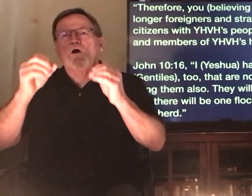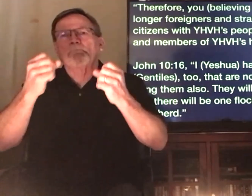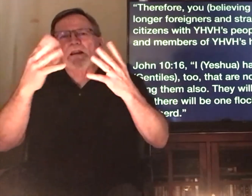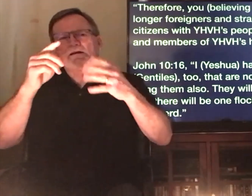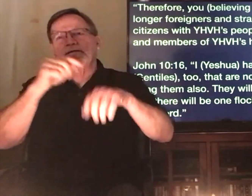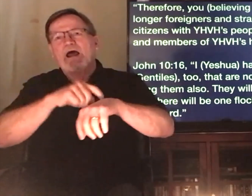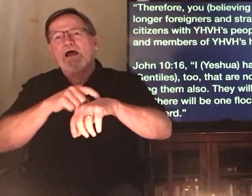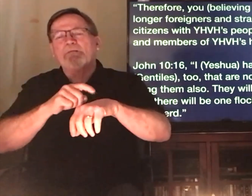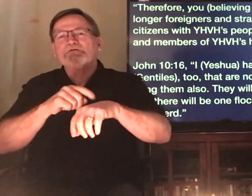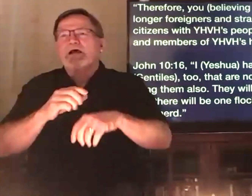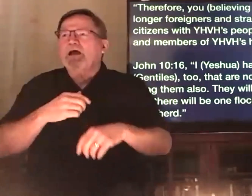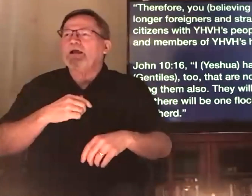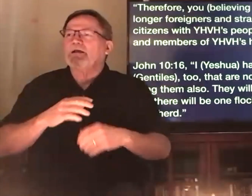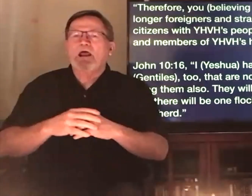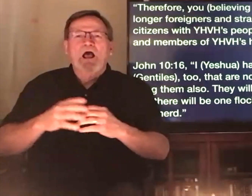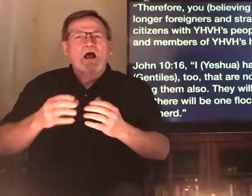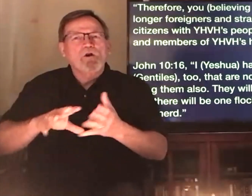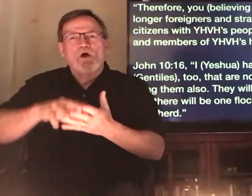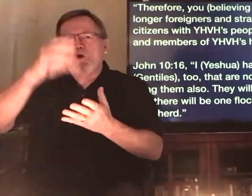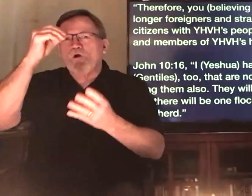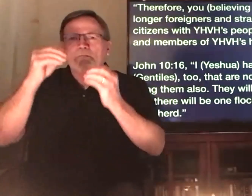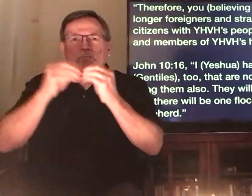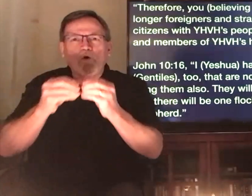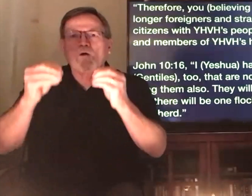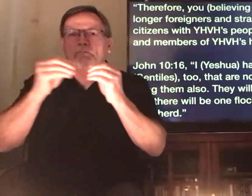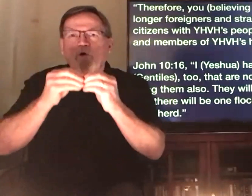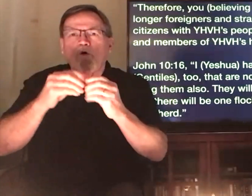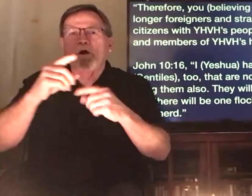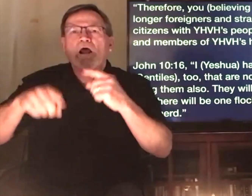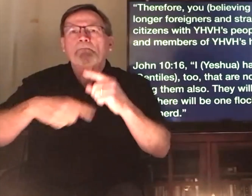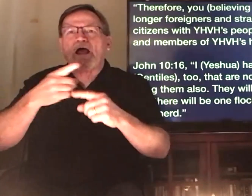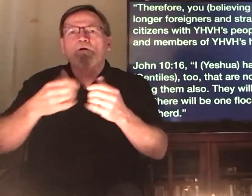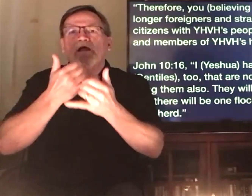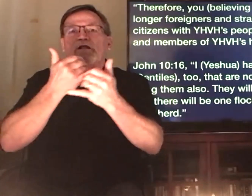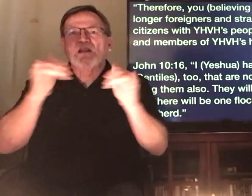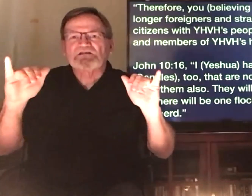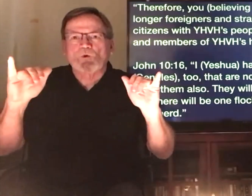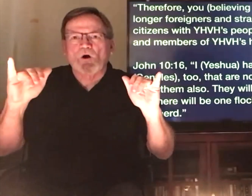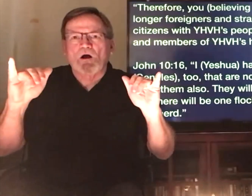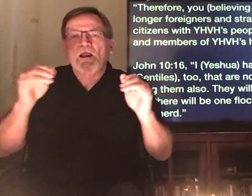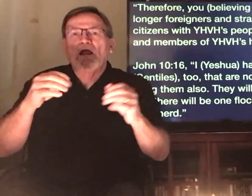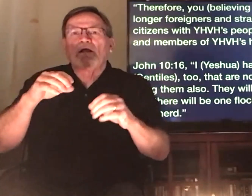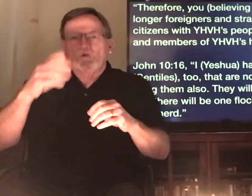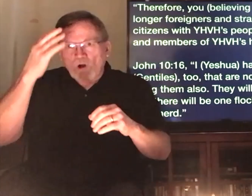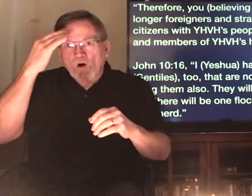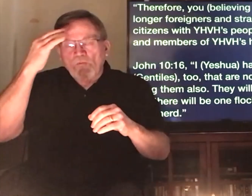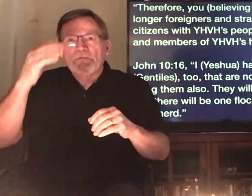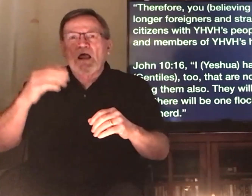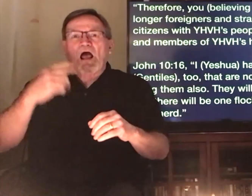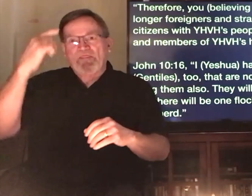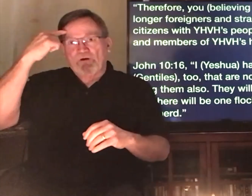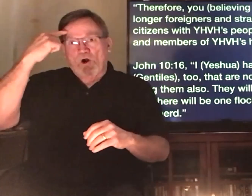But now in Messiah Yeshua, you Gentiles were before separate, far